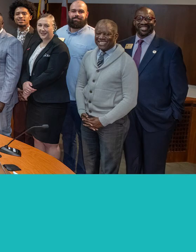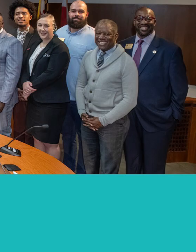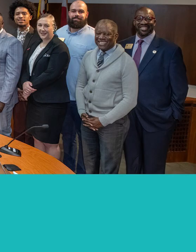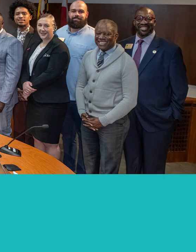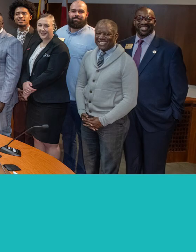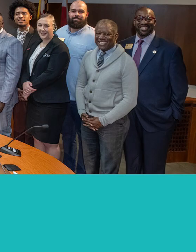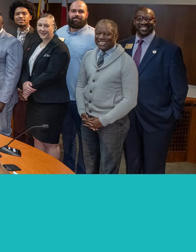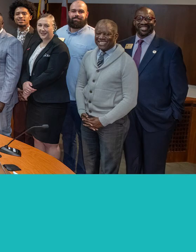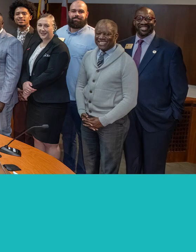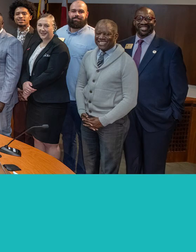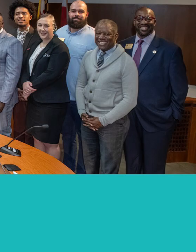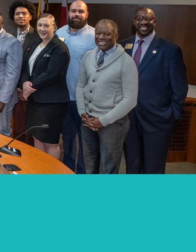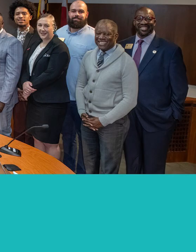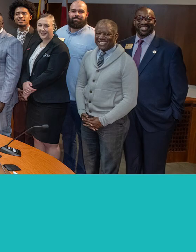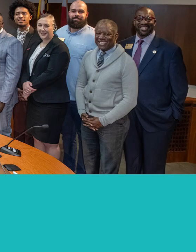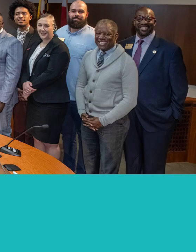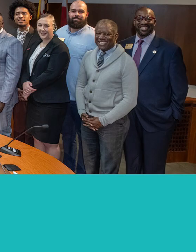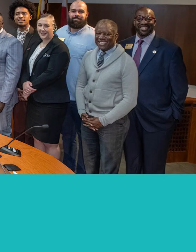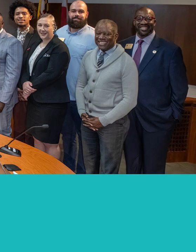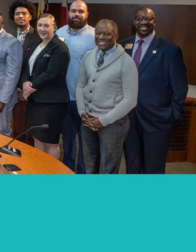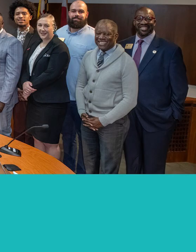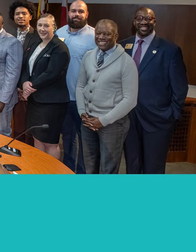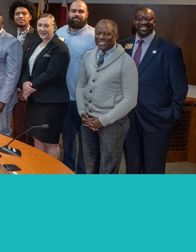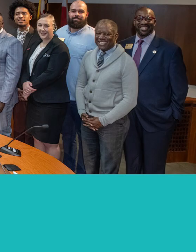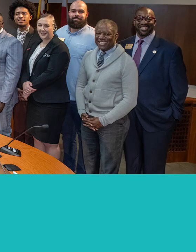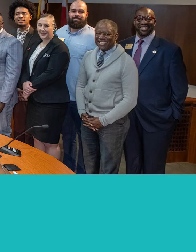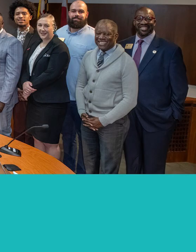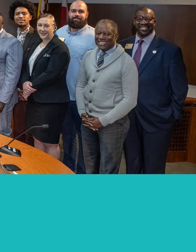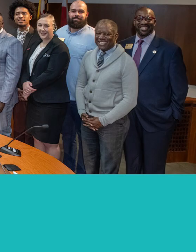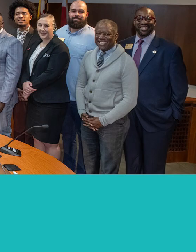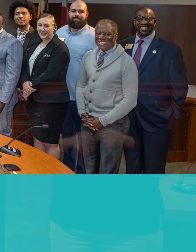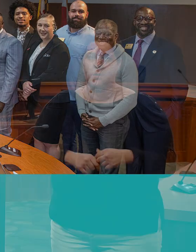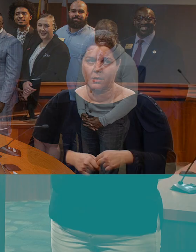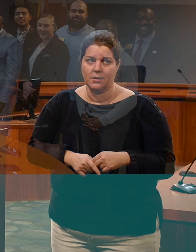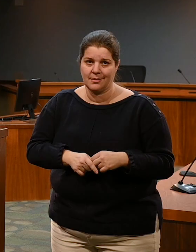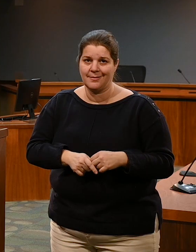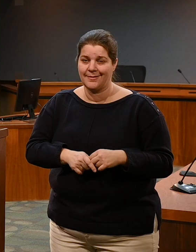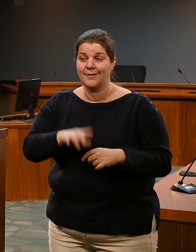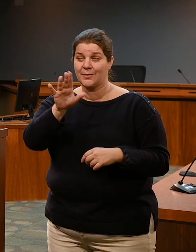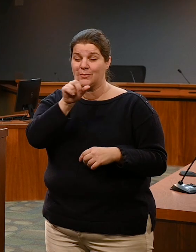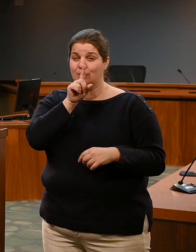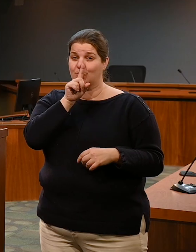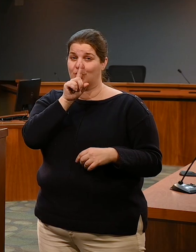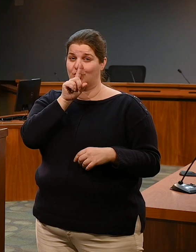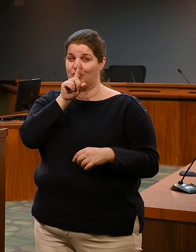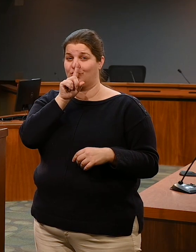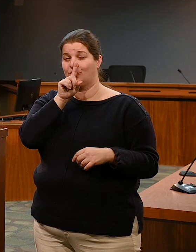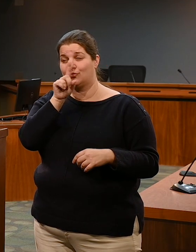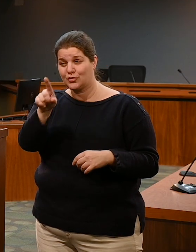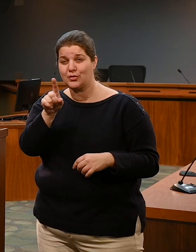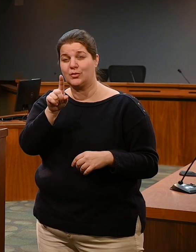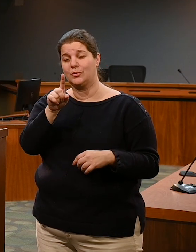the Yes Council reminded us of something critical. The true cost of